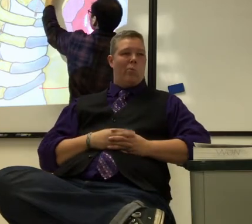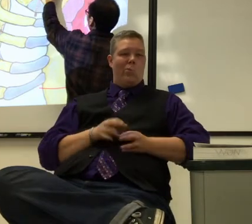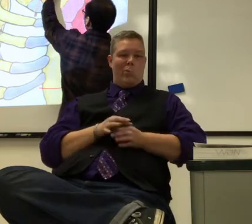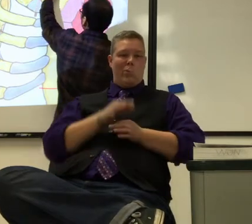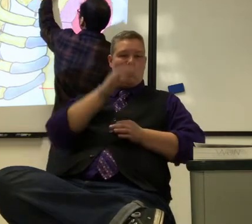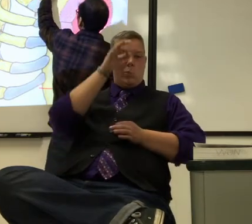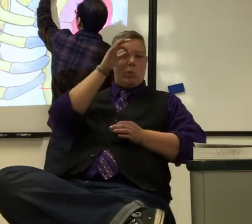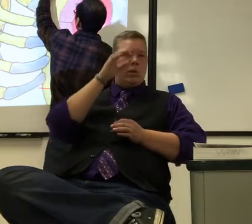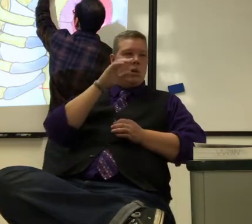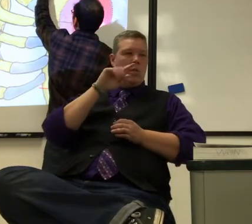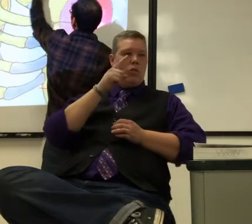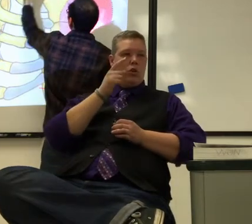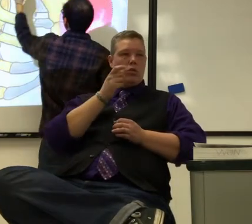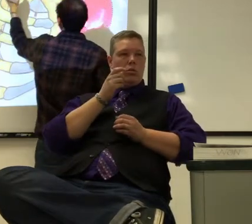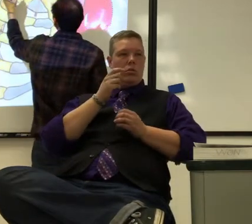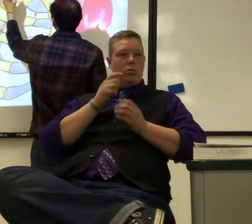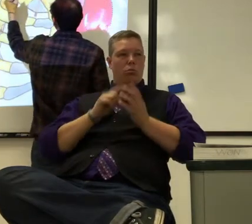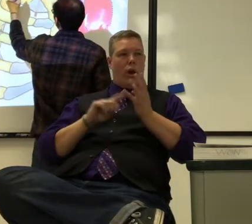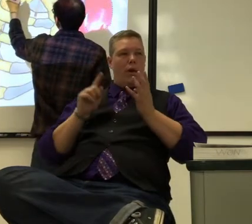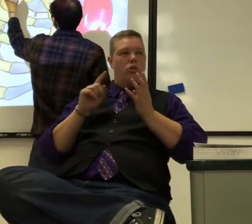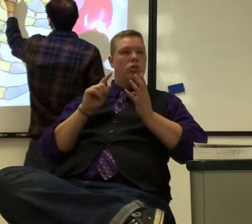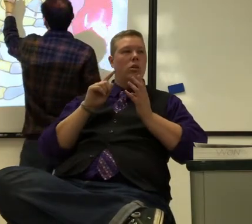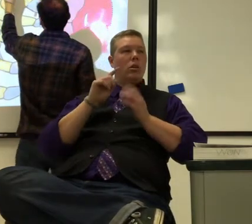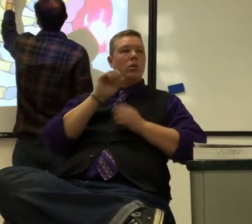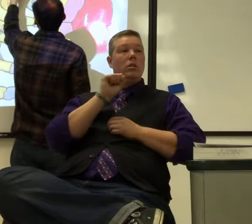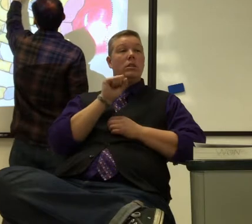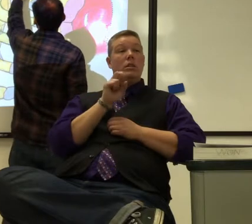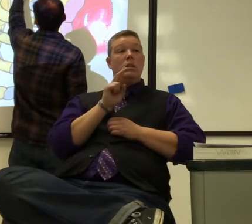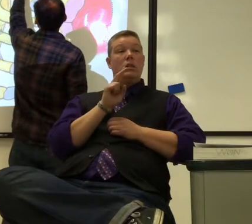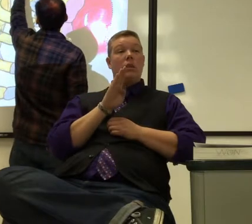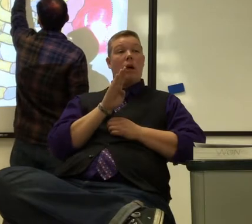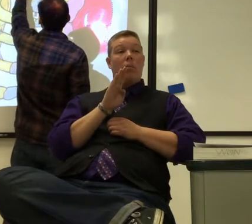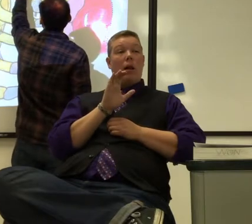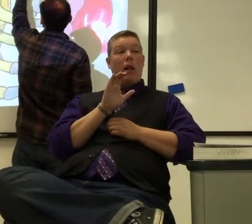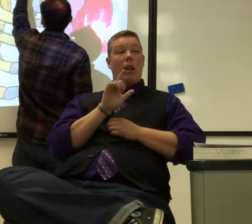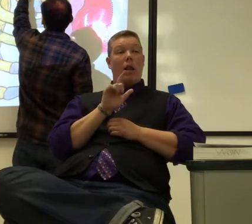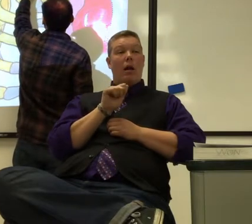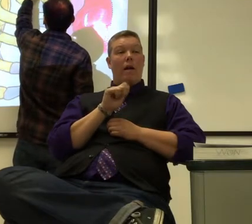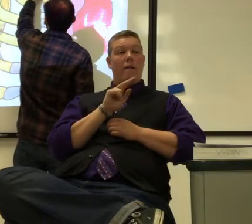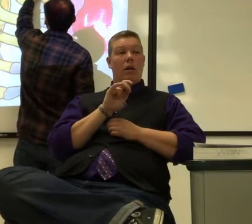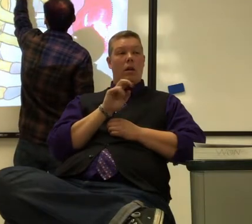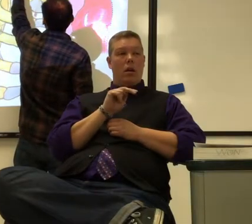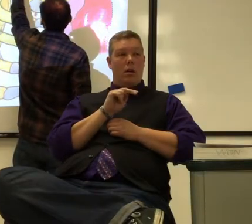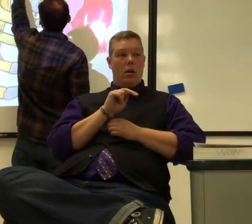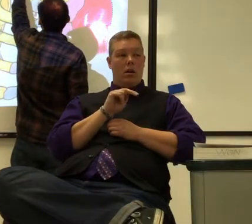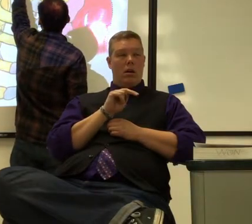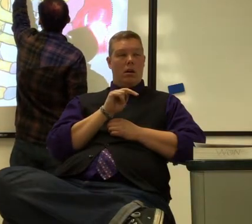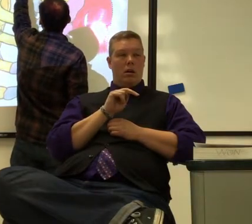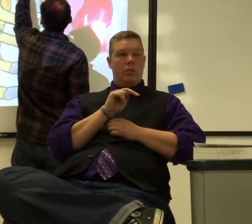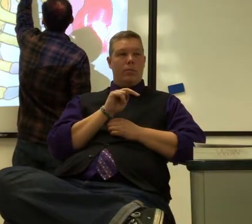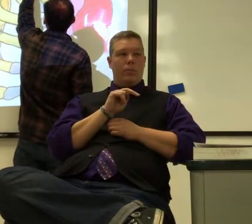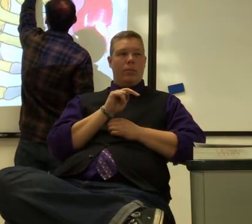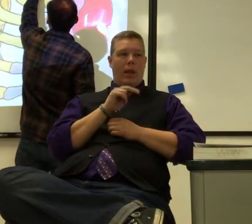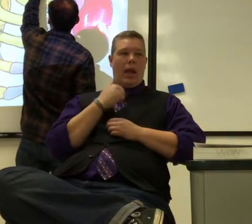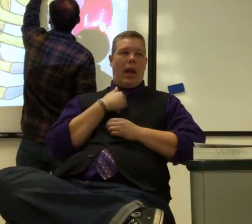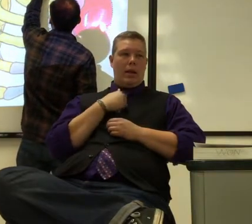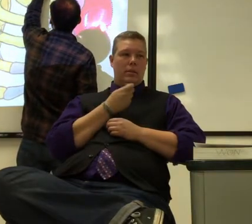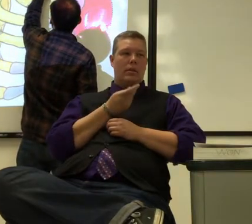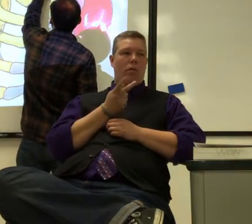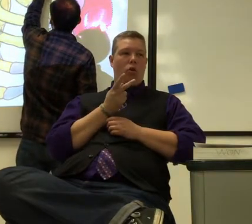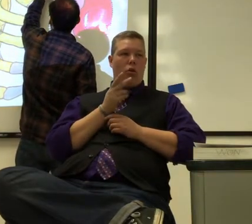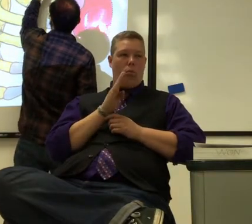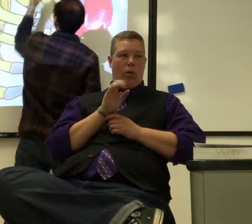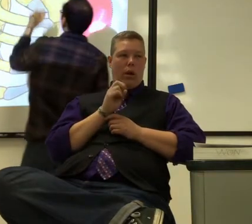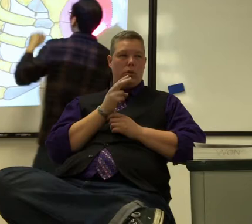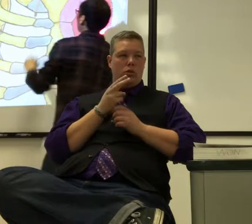And let's follow the subclavian. So the subclavian has branches, but I'm not going to teach those now. Taught those already.